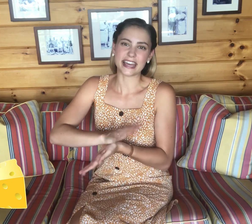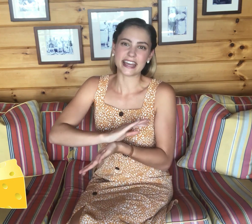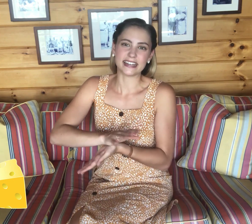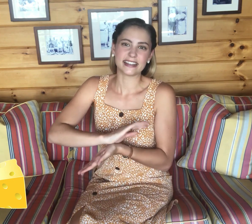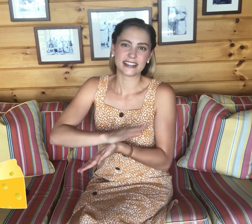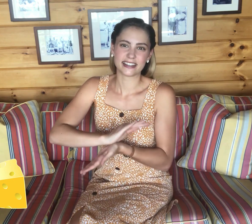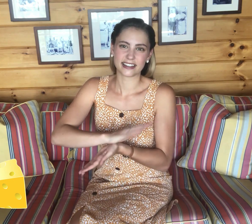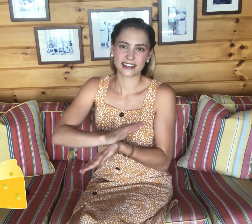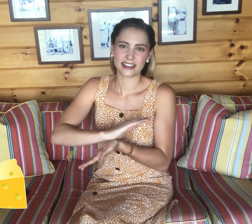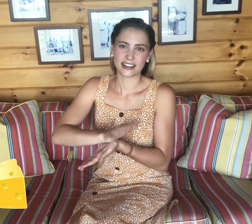Beautifully done.